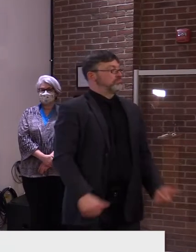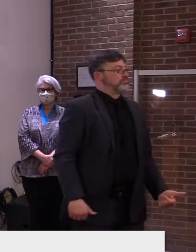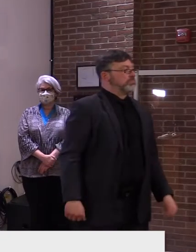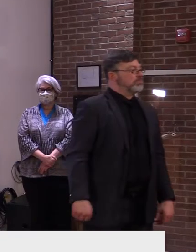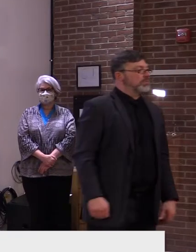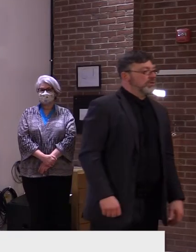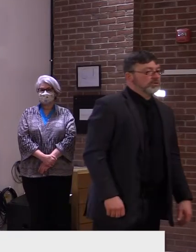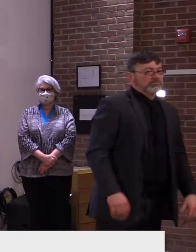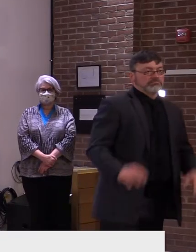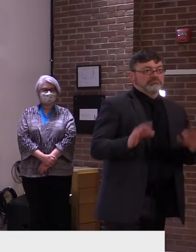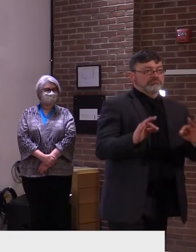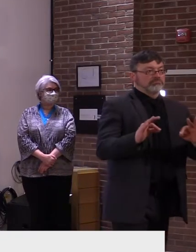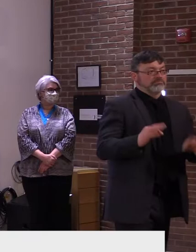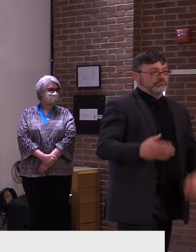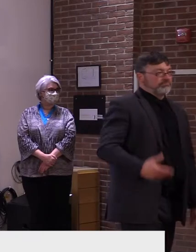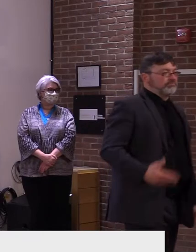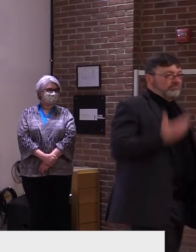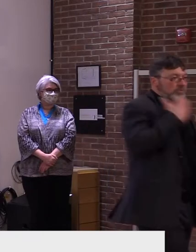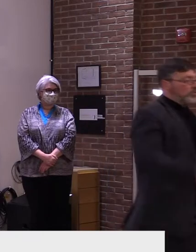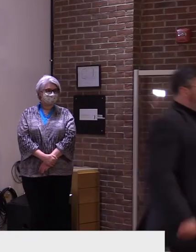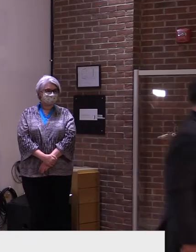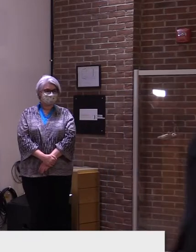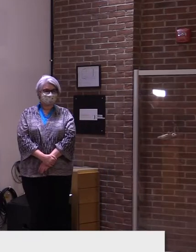Okay, thank you. Thanks.